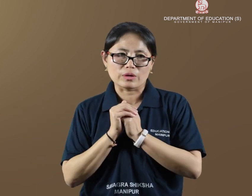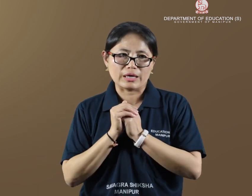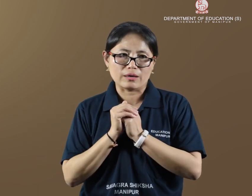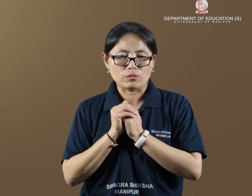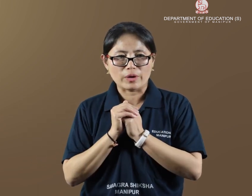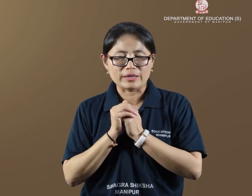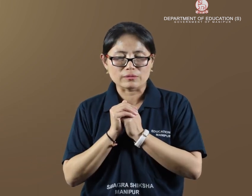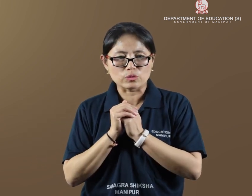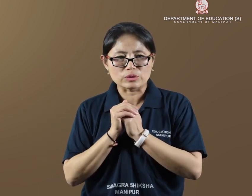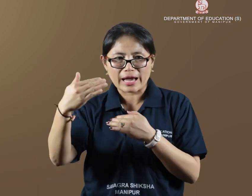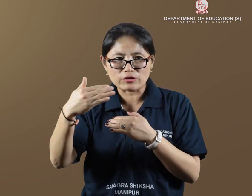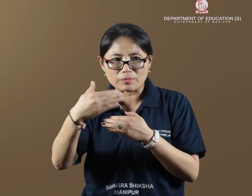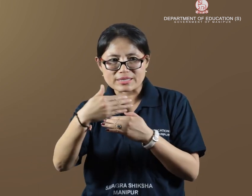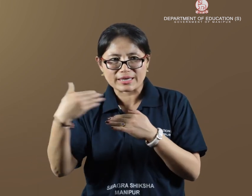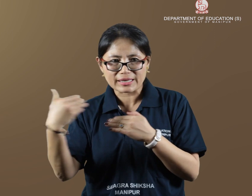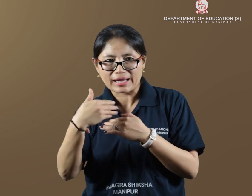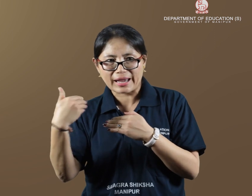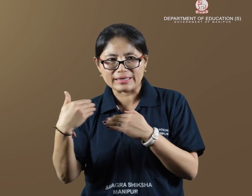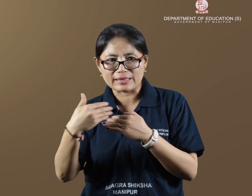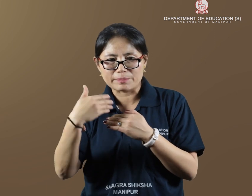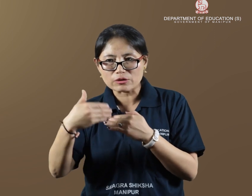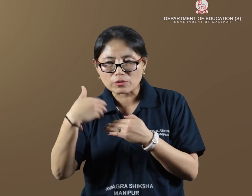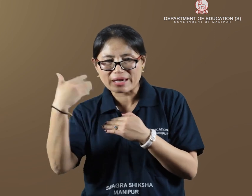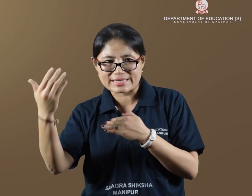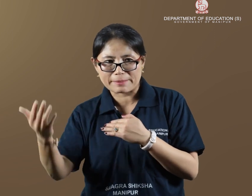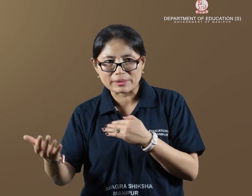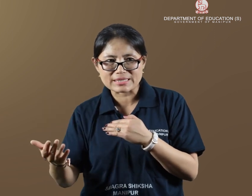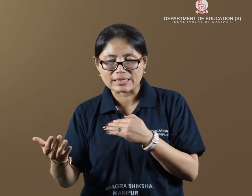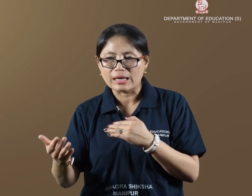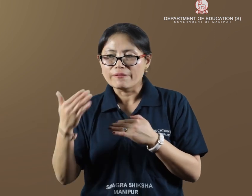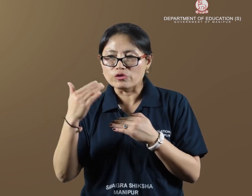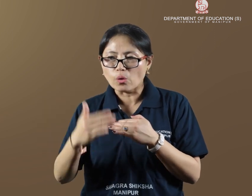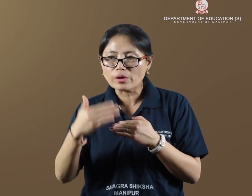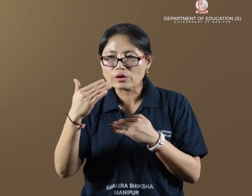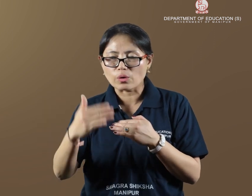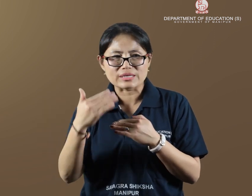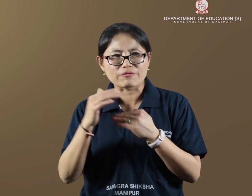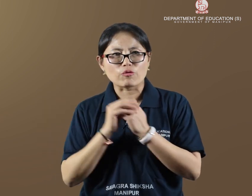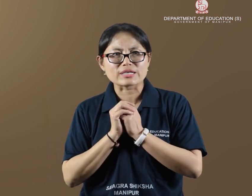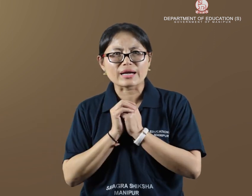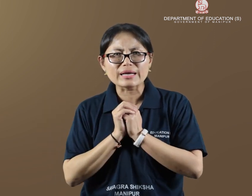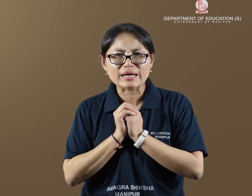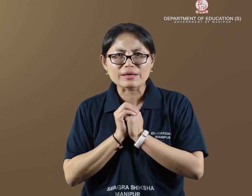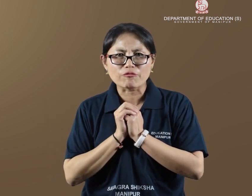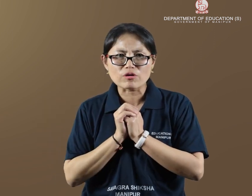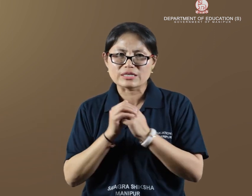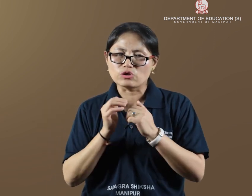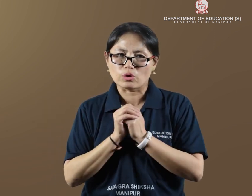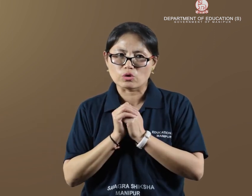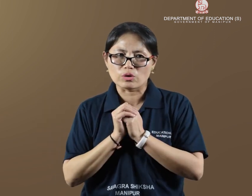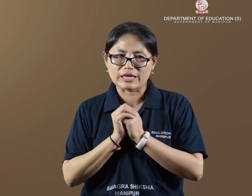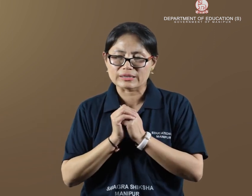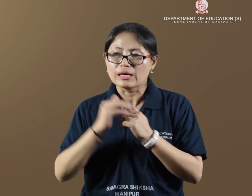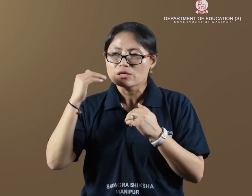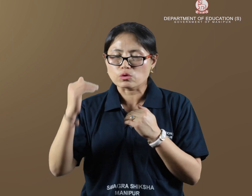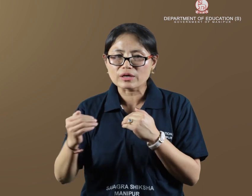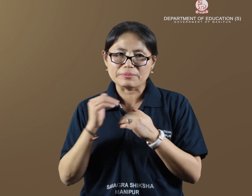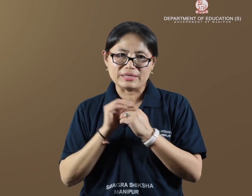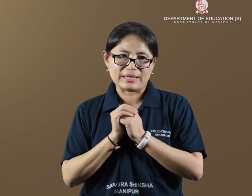okay well and good thai to ba second kind da pe to ba example sina non contact force kari kari force di non contact da sokna da bi da lai